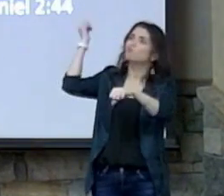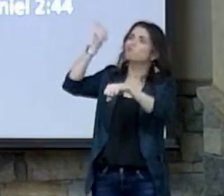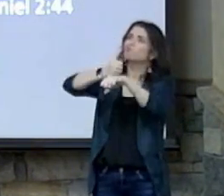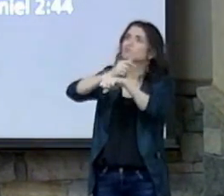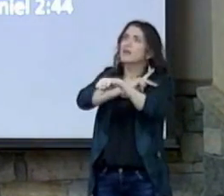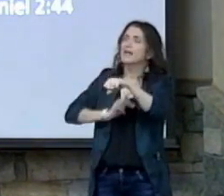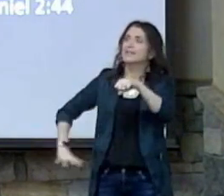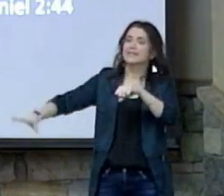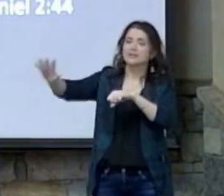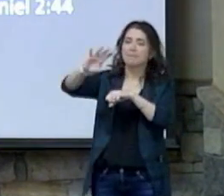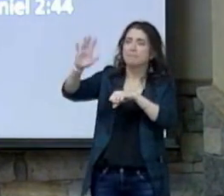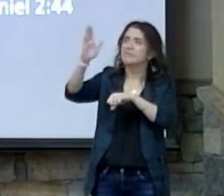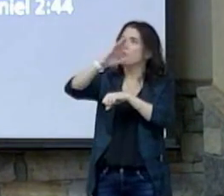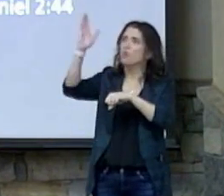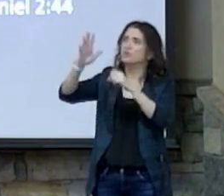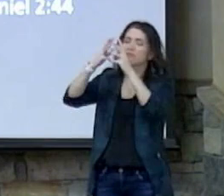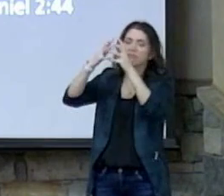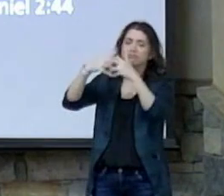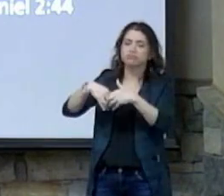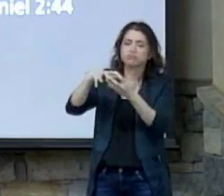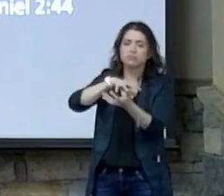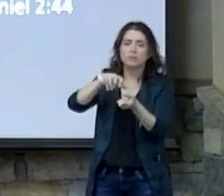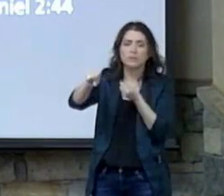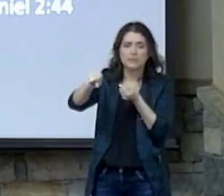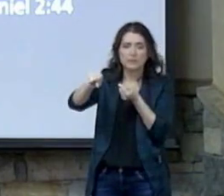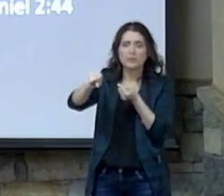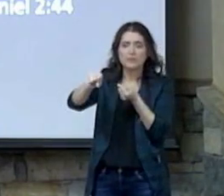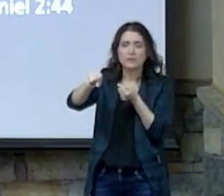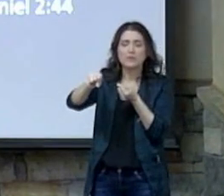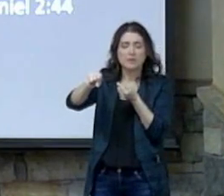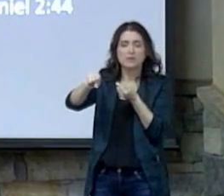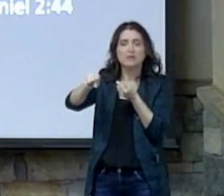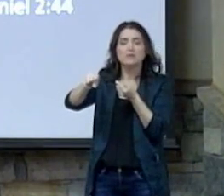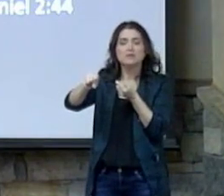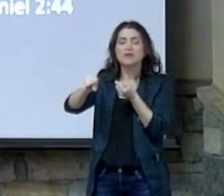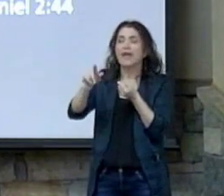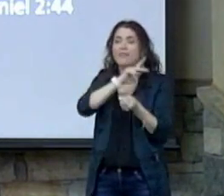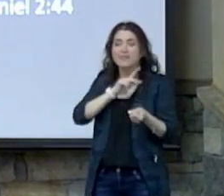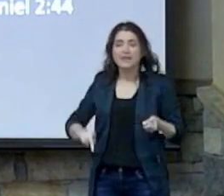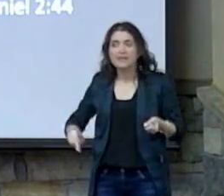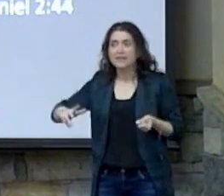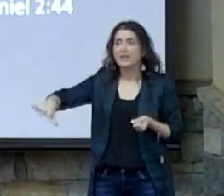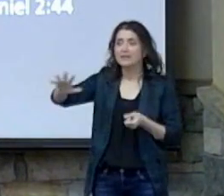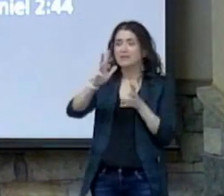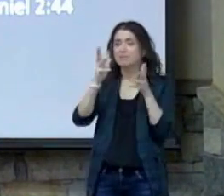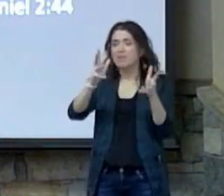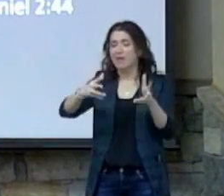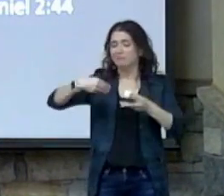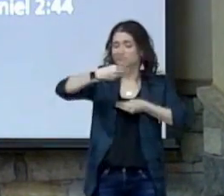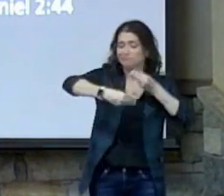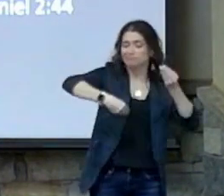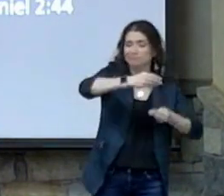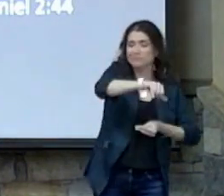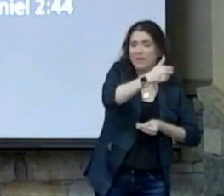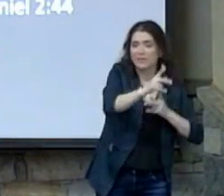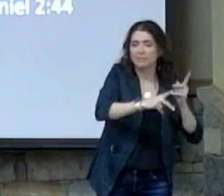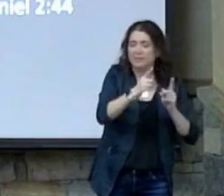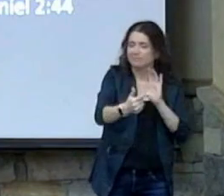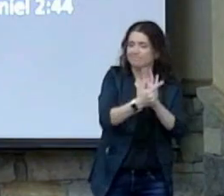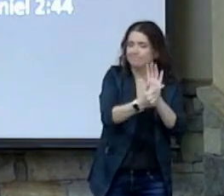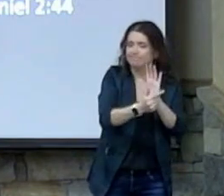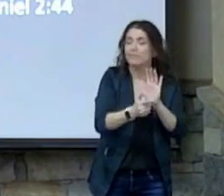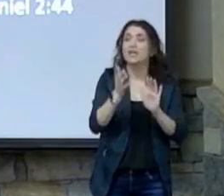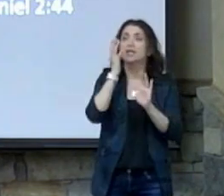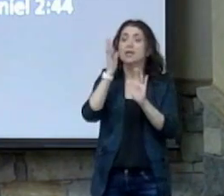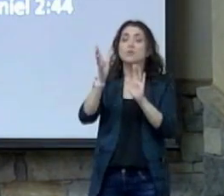kingdom that shall never be destroyed, nor shall the kingdom be left to another people. It shall break in